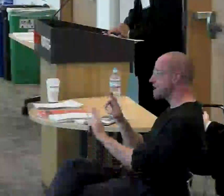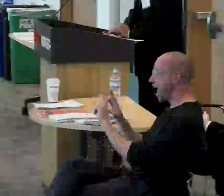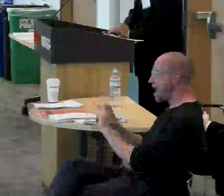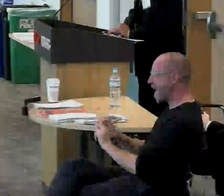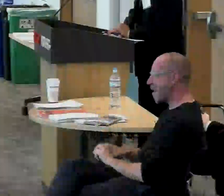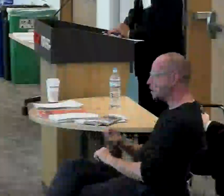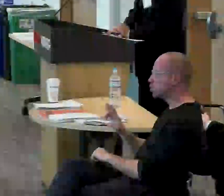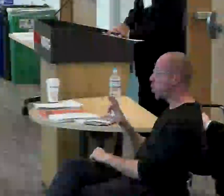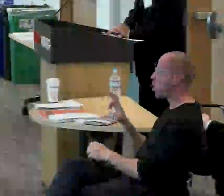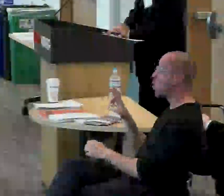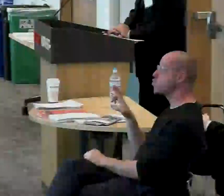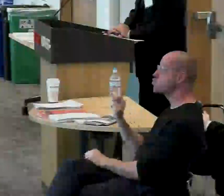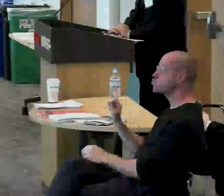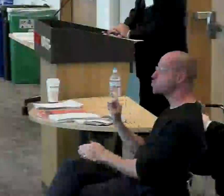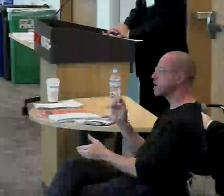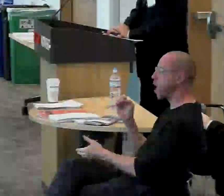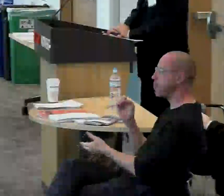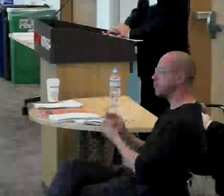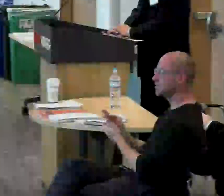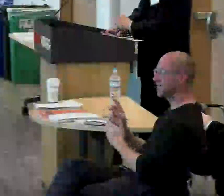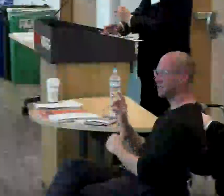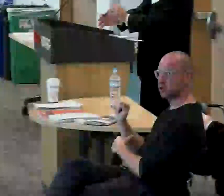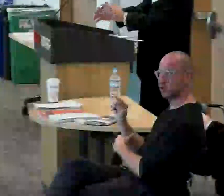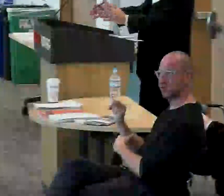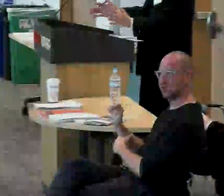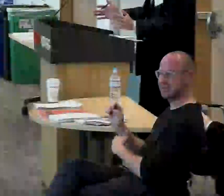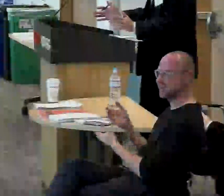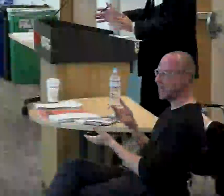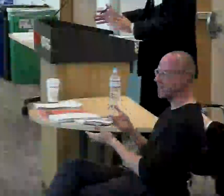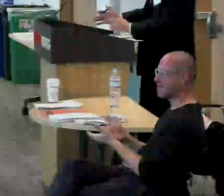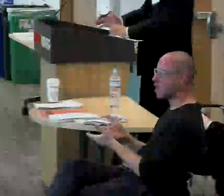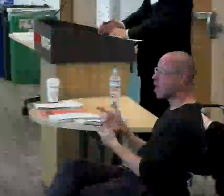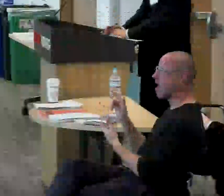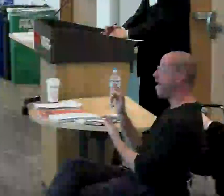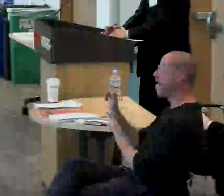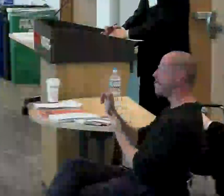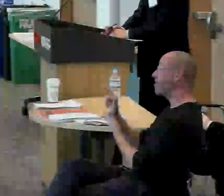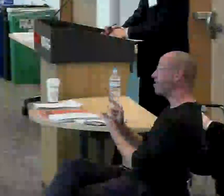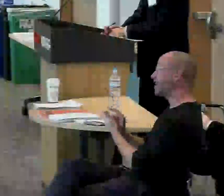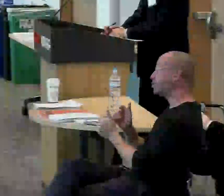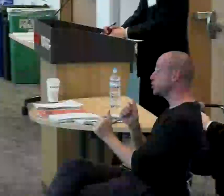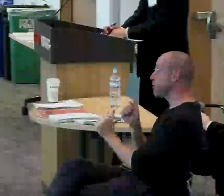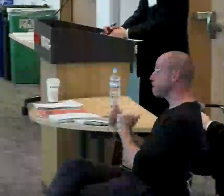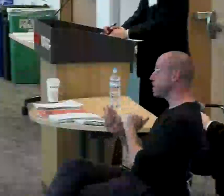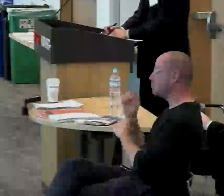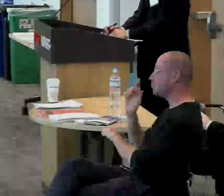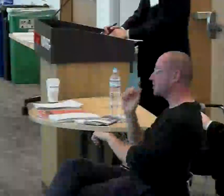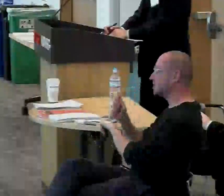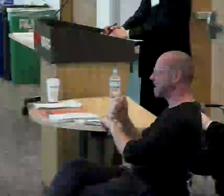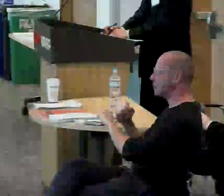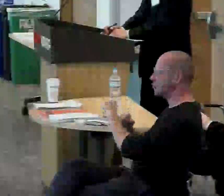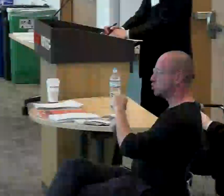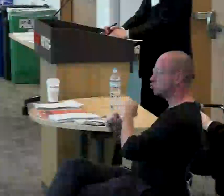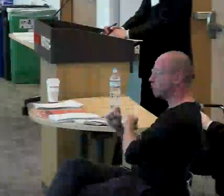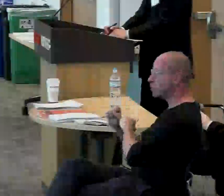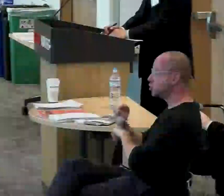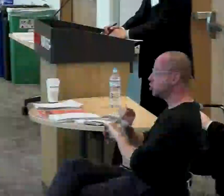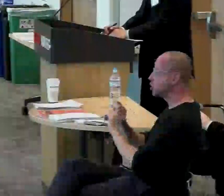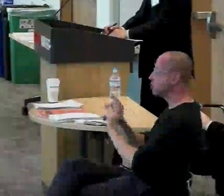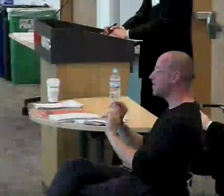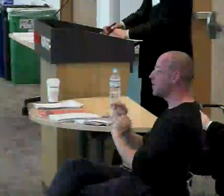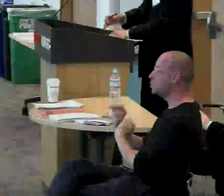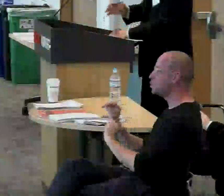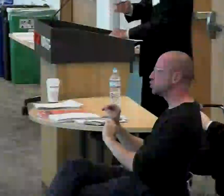reauthorization date in there. I think it was this legislation to establish the structure itself, but I don't believe it put any time